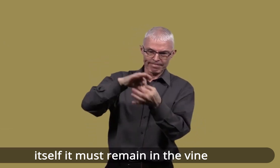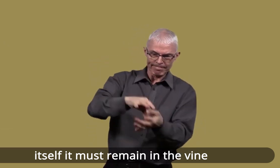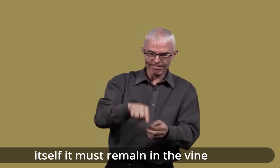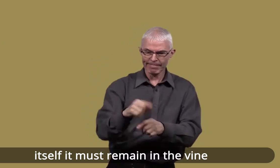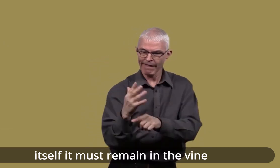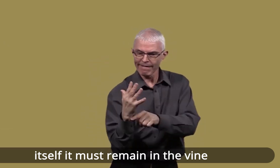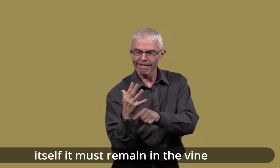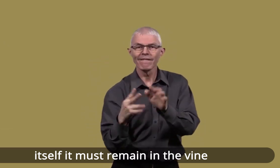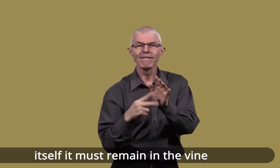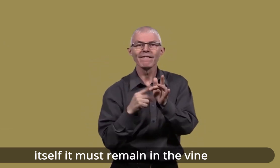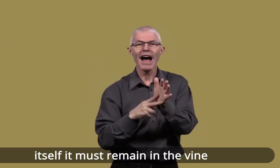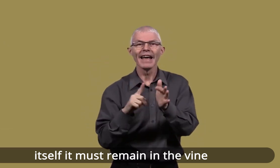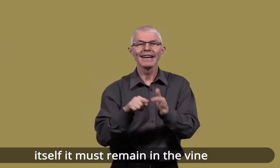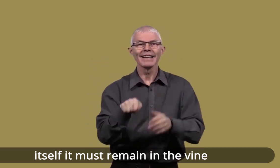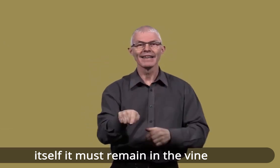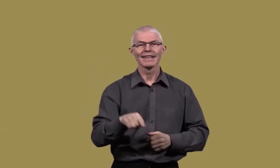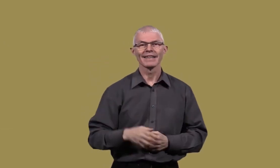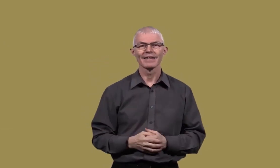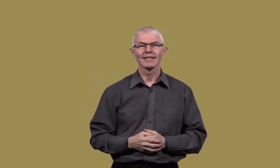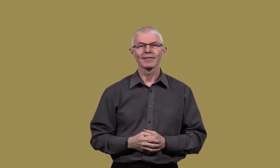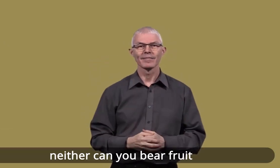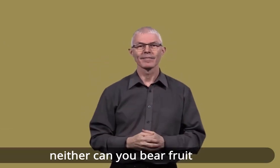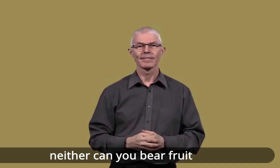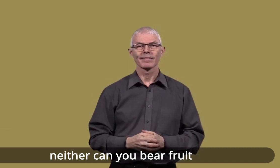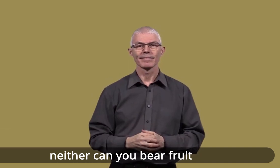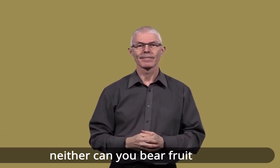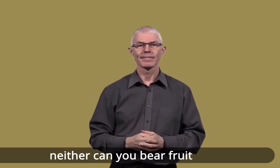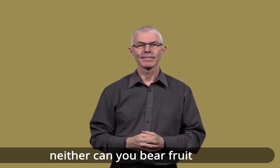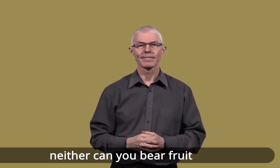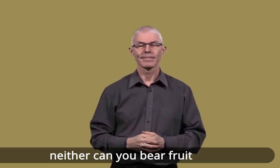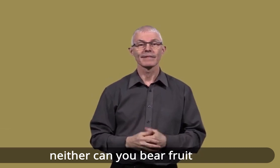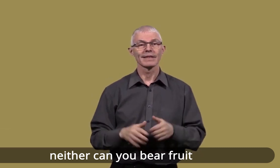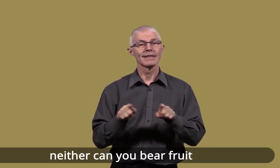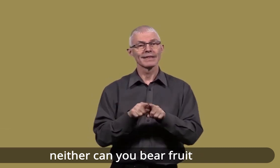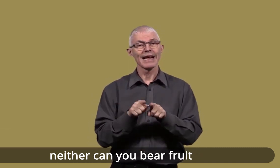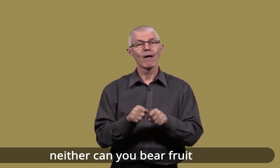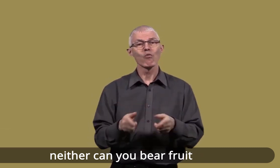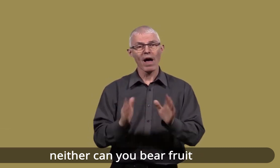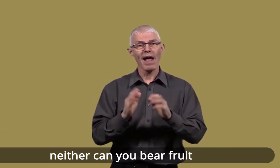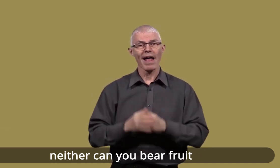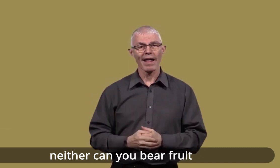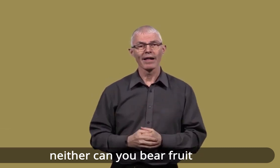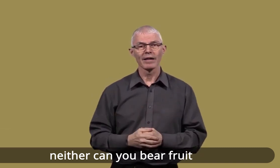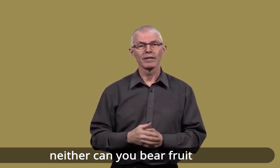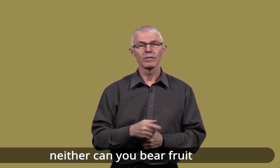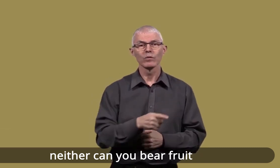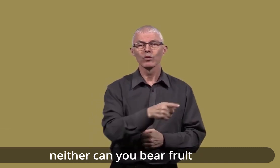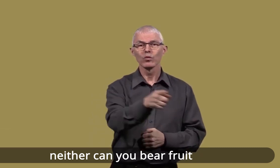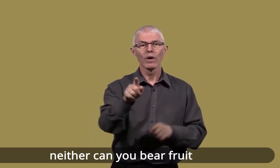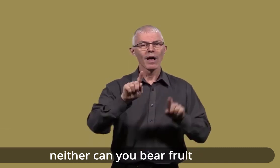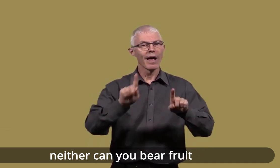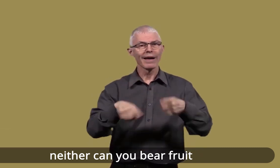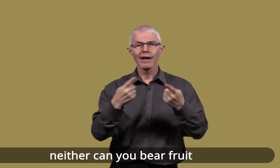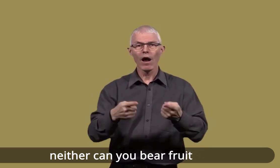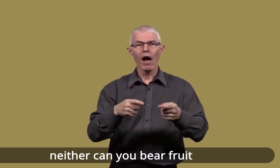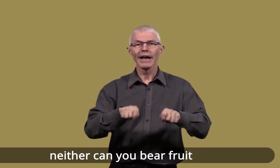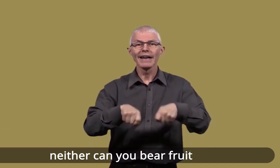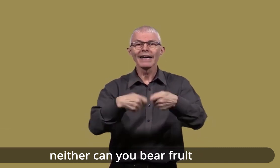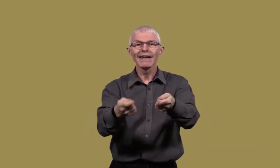the vine. Neither can you bear fruit